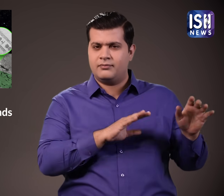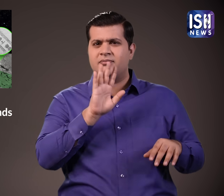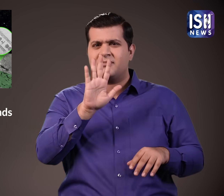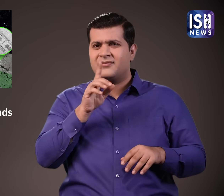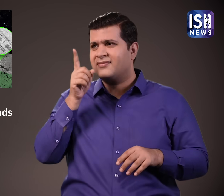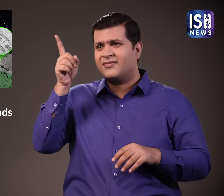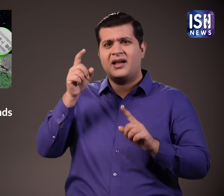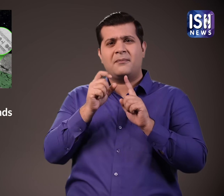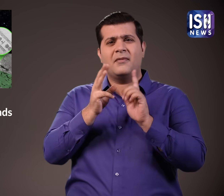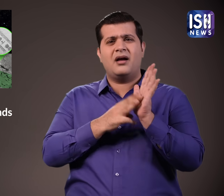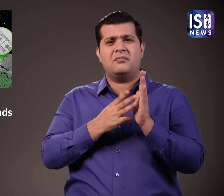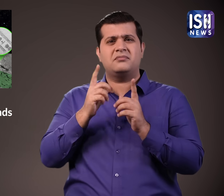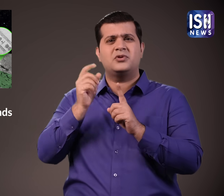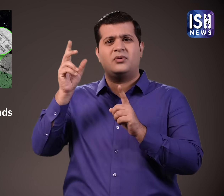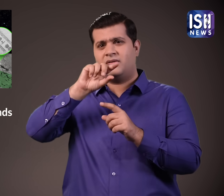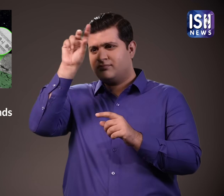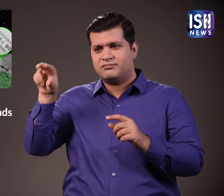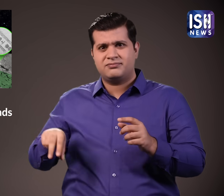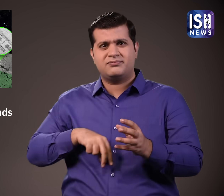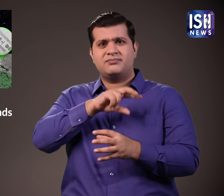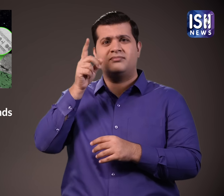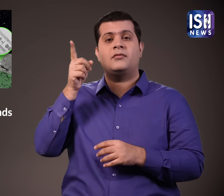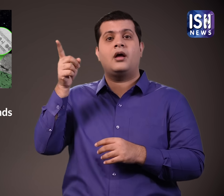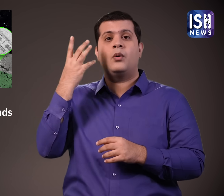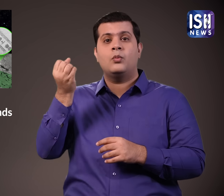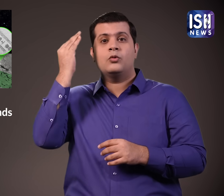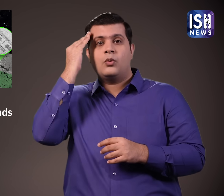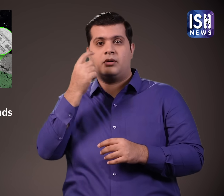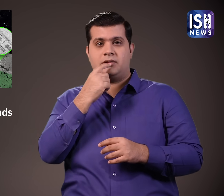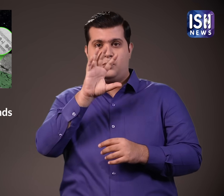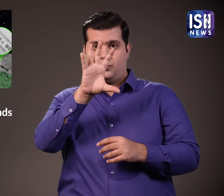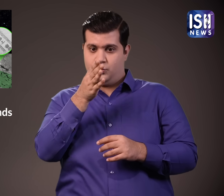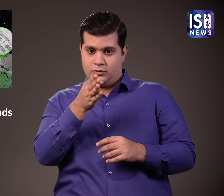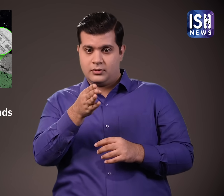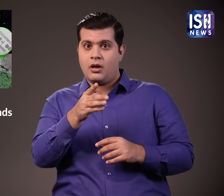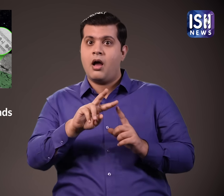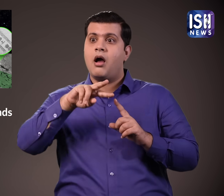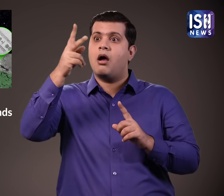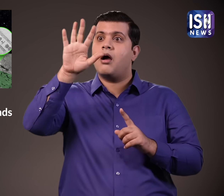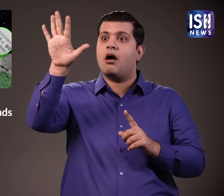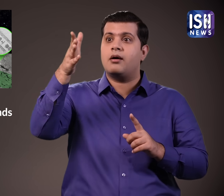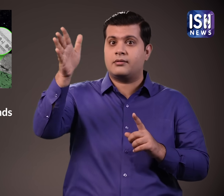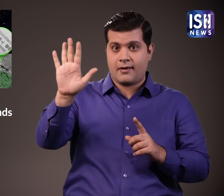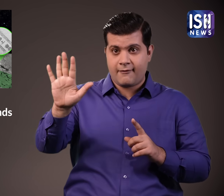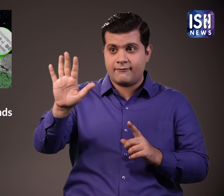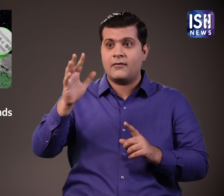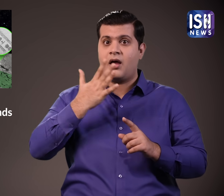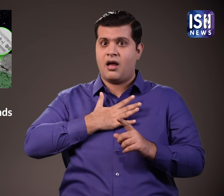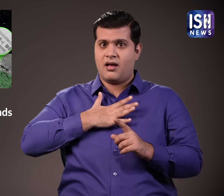The propulsion module will orbit the moon and identify habitable exoplanets. It will also share the data with